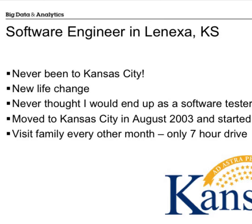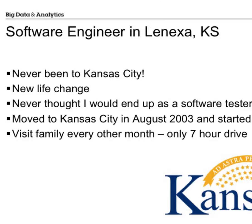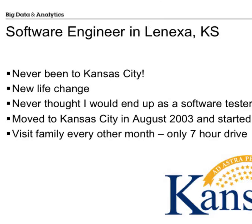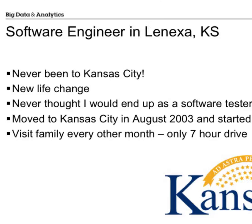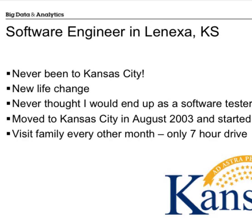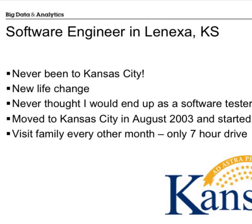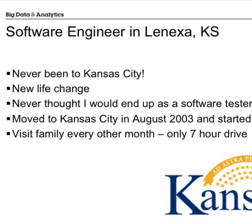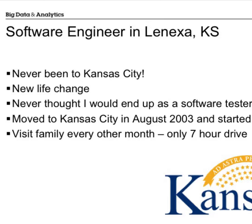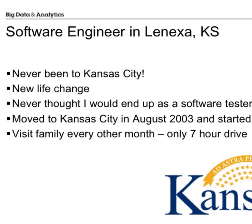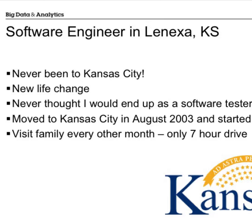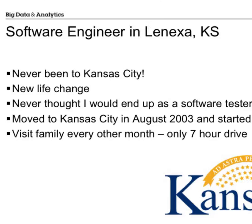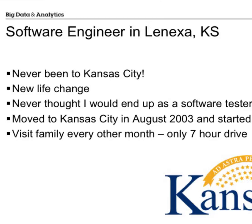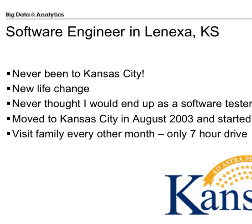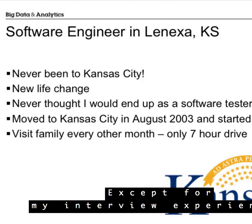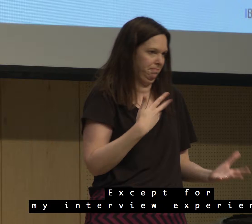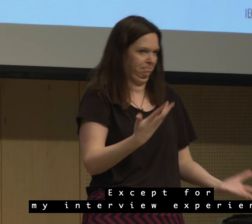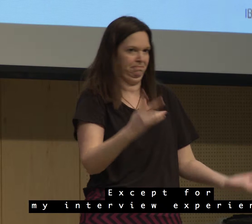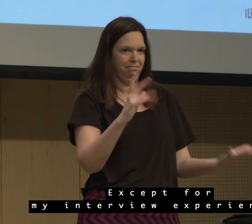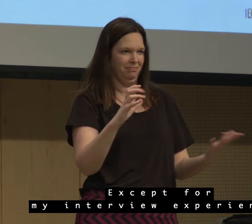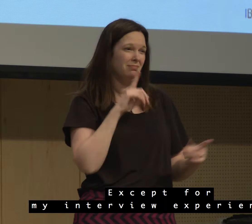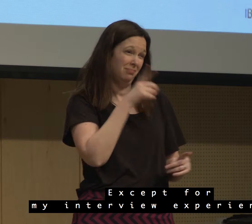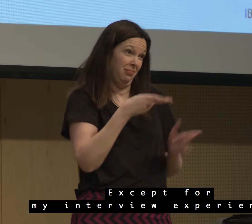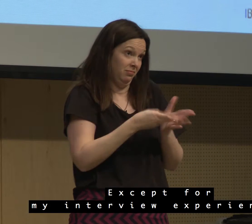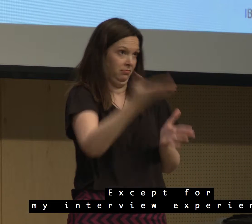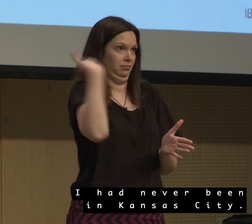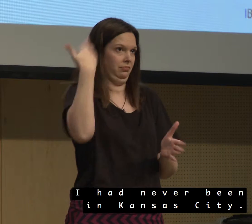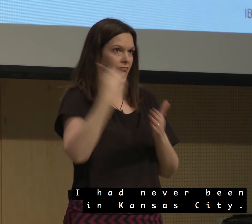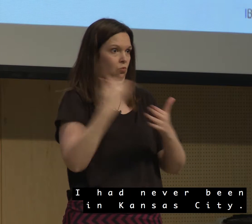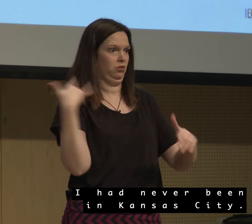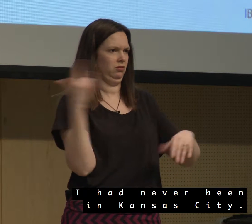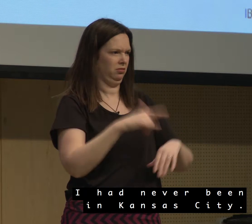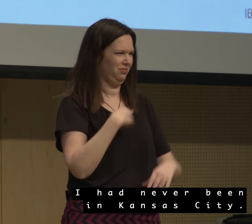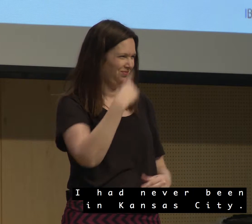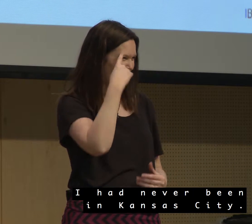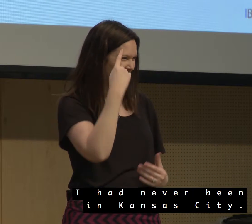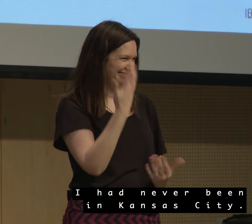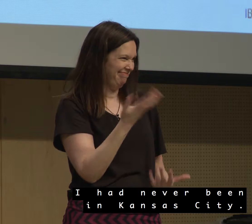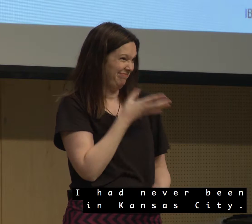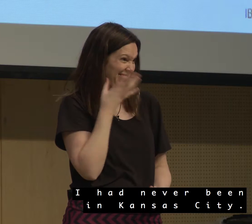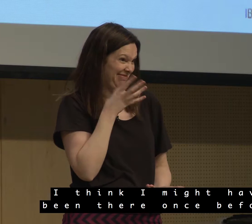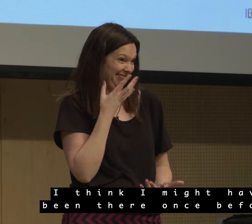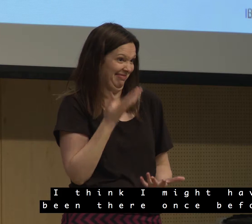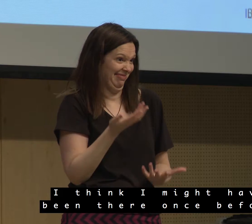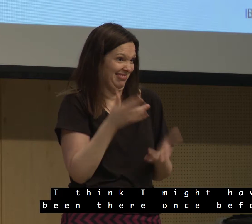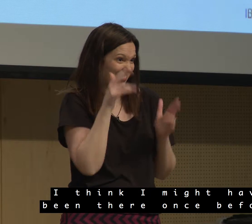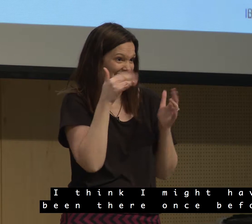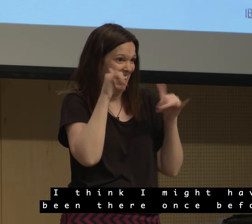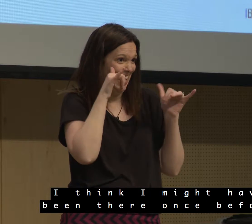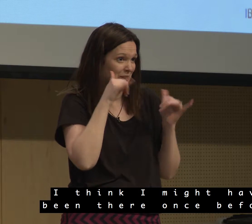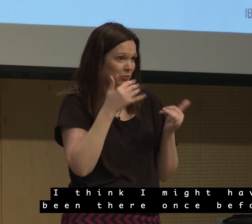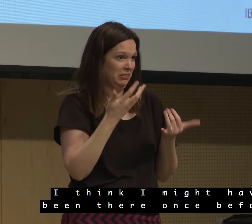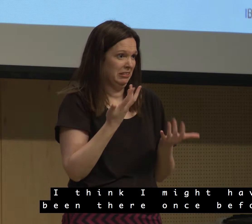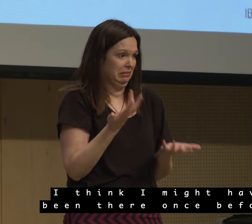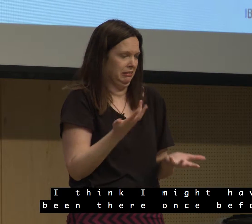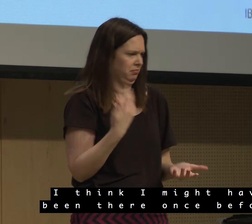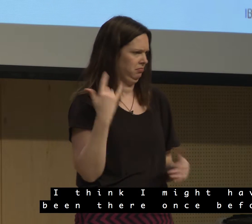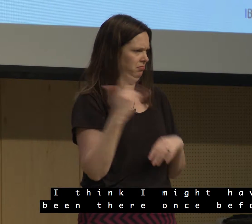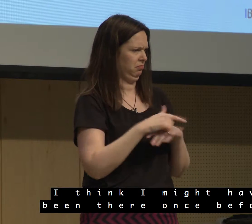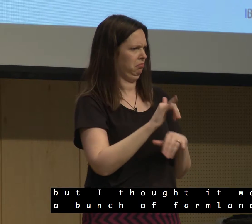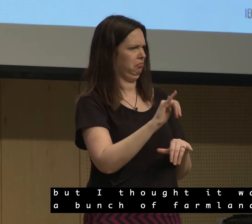Except for my interview experience, I had never been in Kansas City. I think I might have been there once